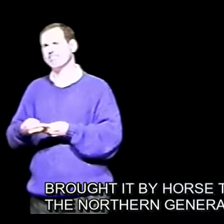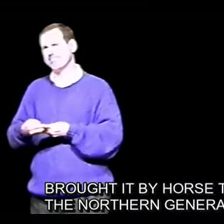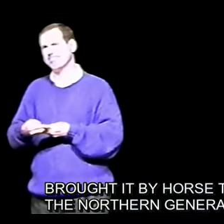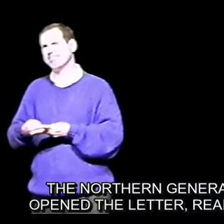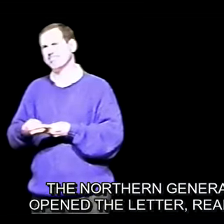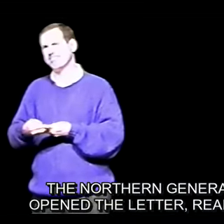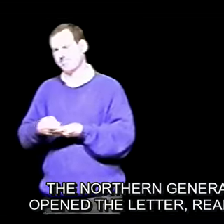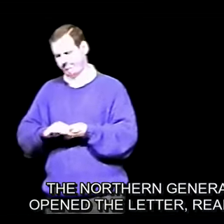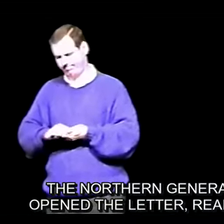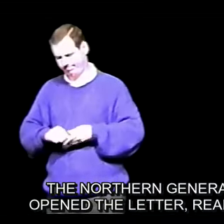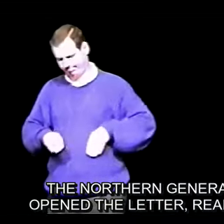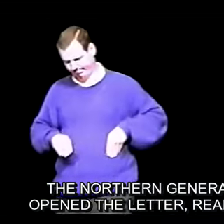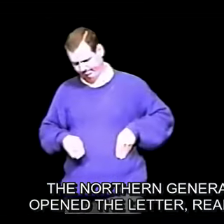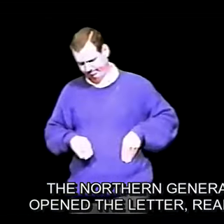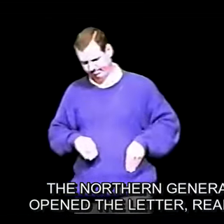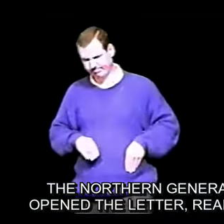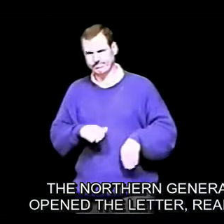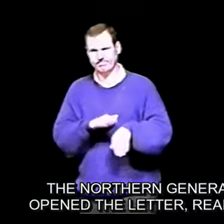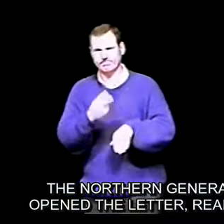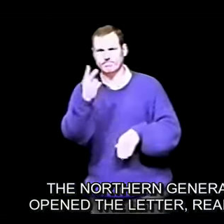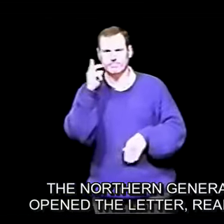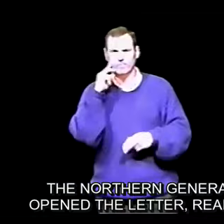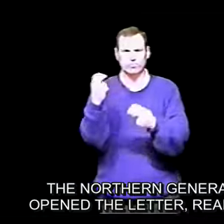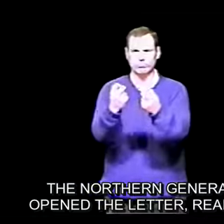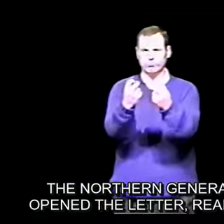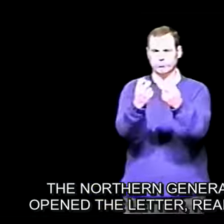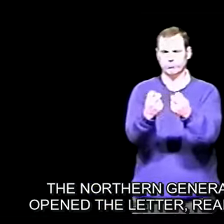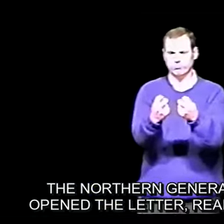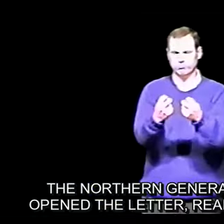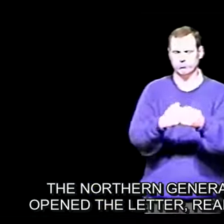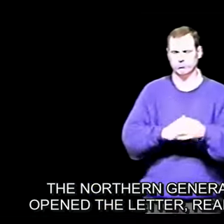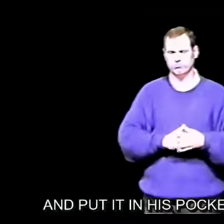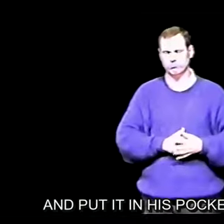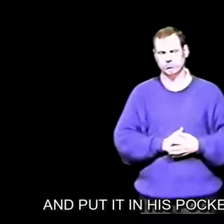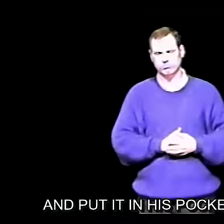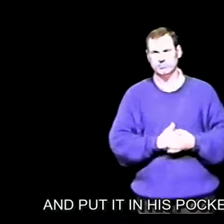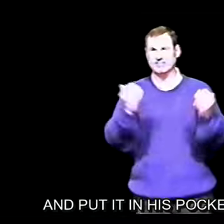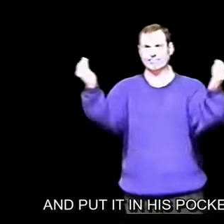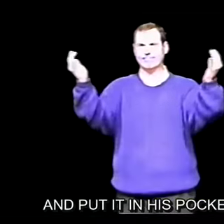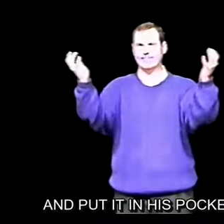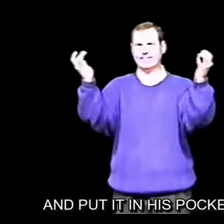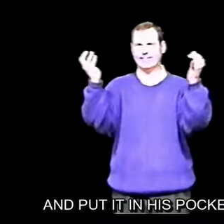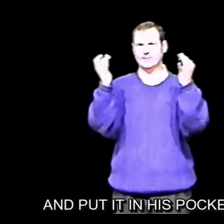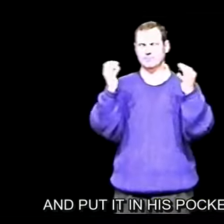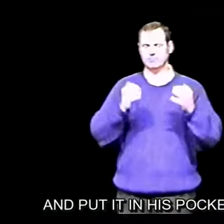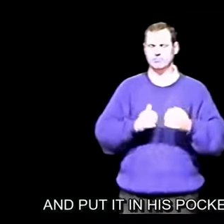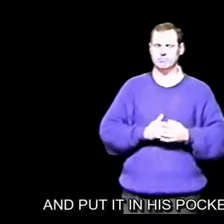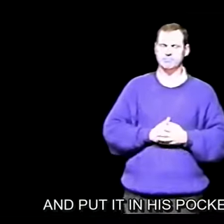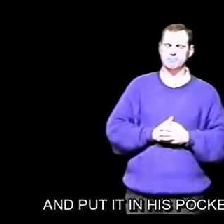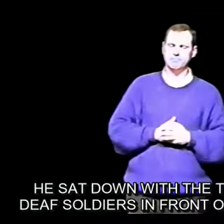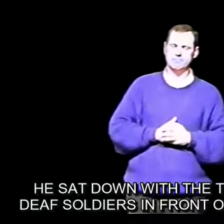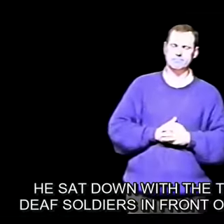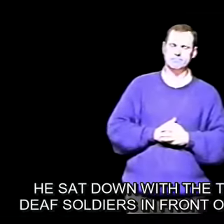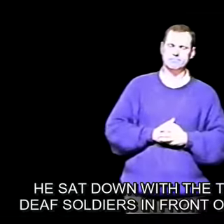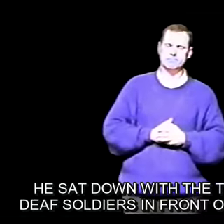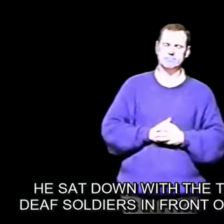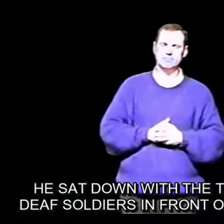letter, read it, and put it in his pocket. He sat down with the two deaf soldiers in front of